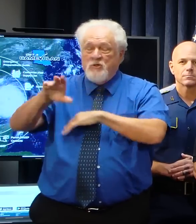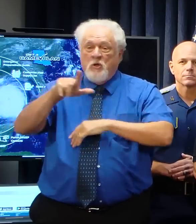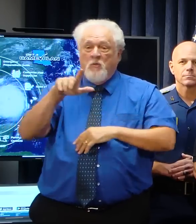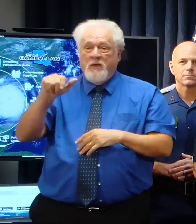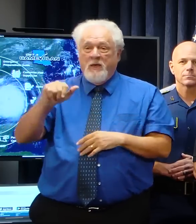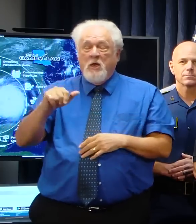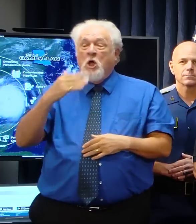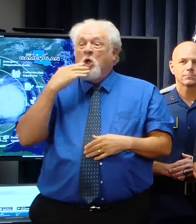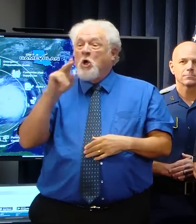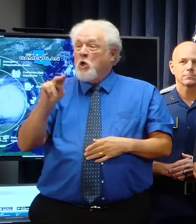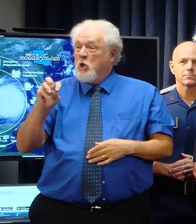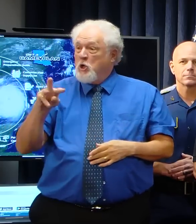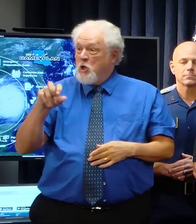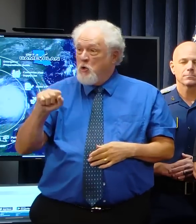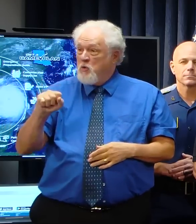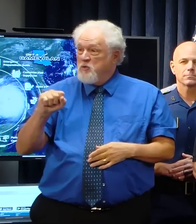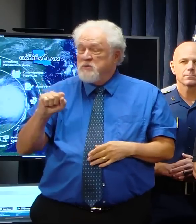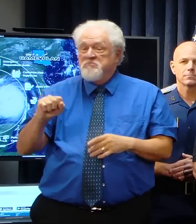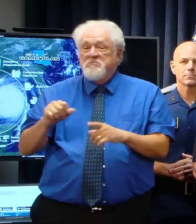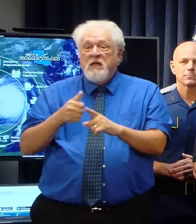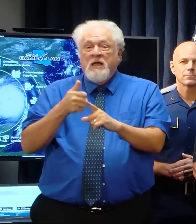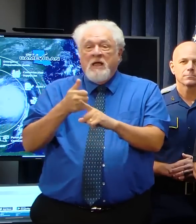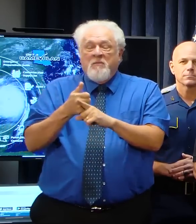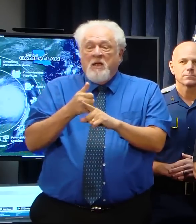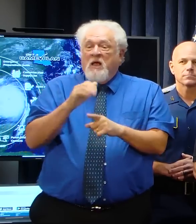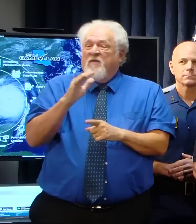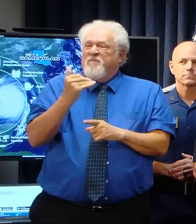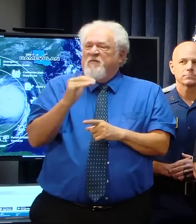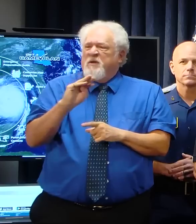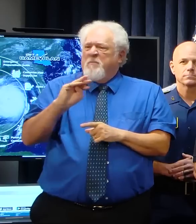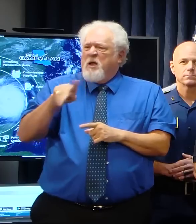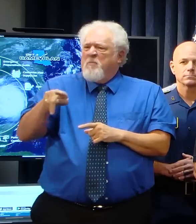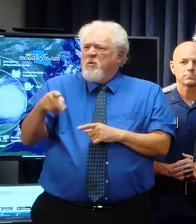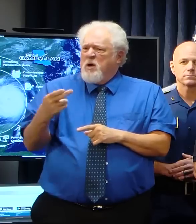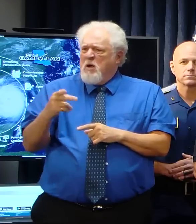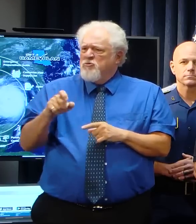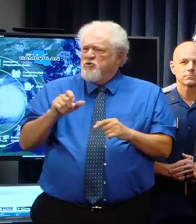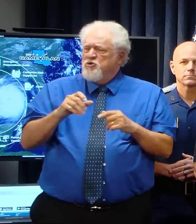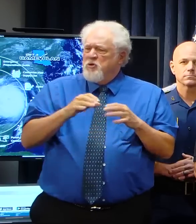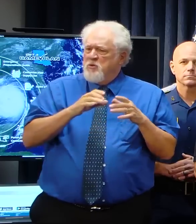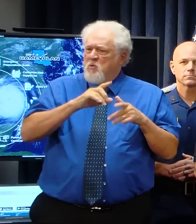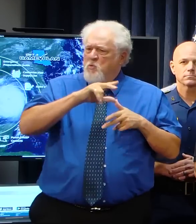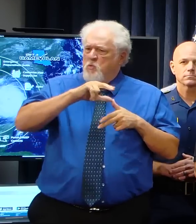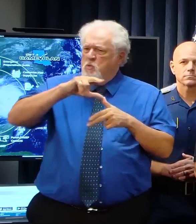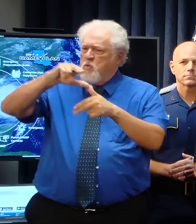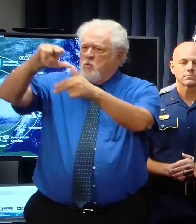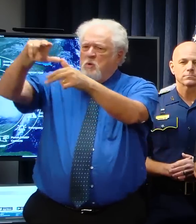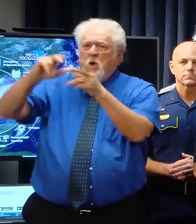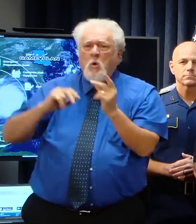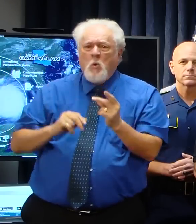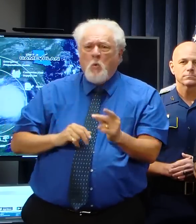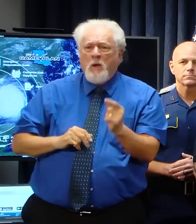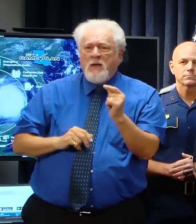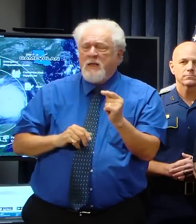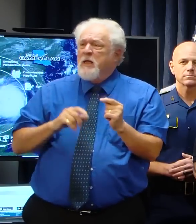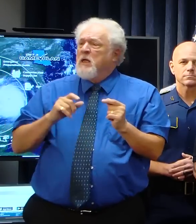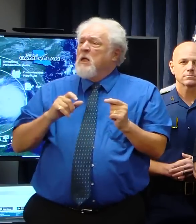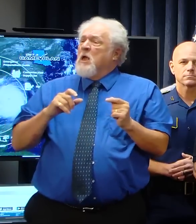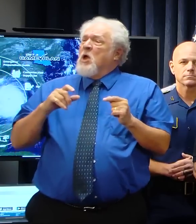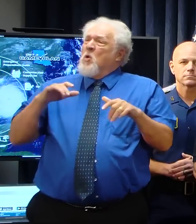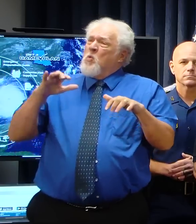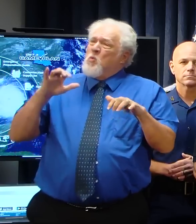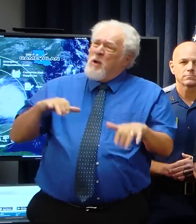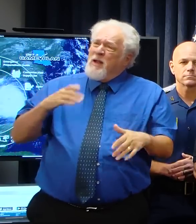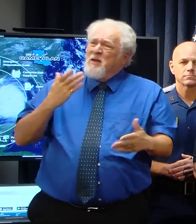The good news here is it comes in at about 15 miles per hour, should push through relatively quickly. We're looking at rain